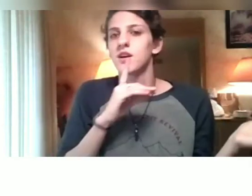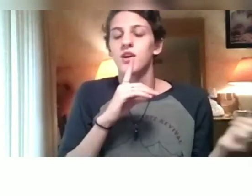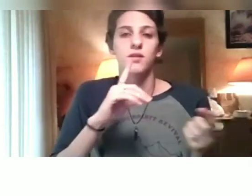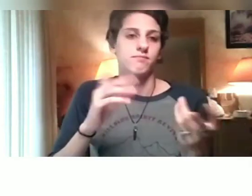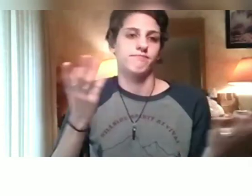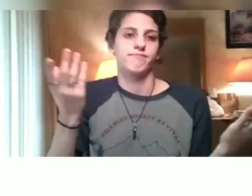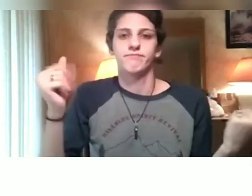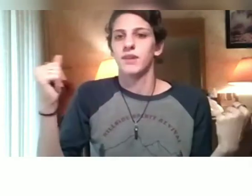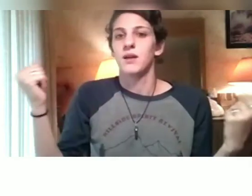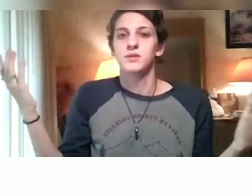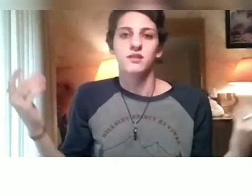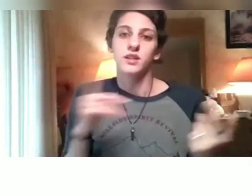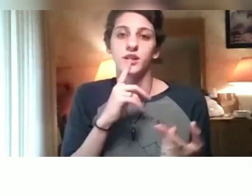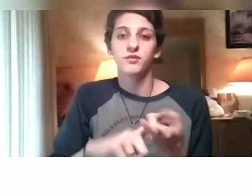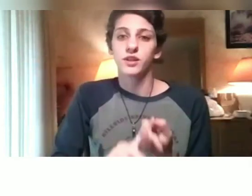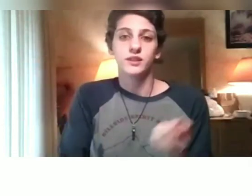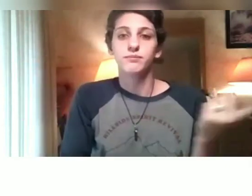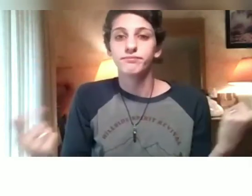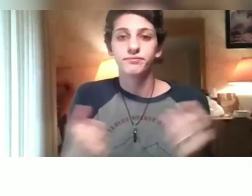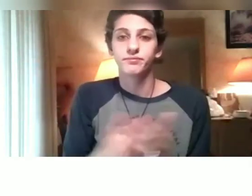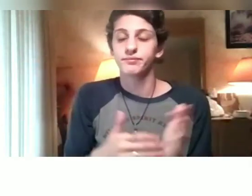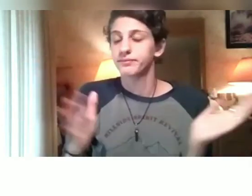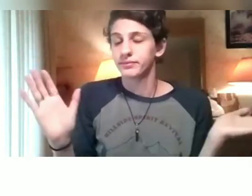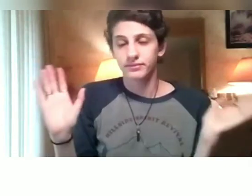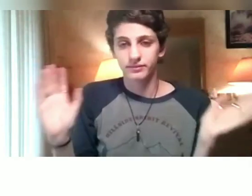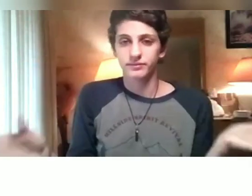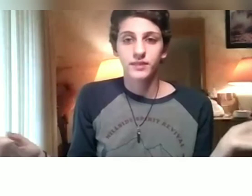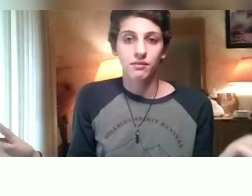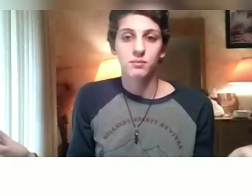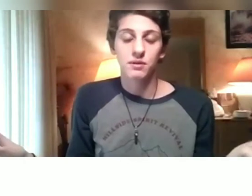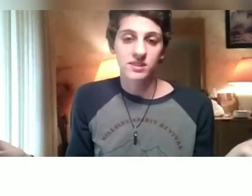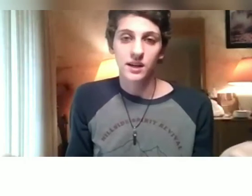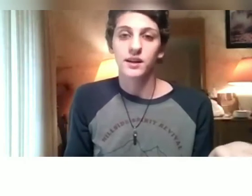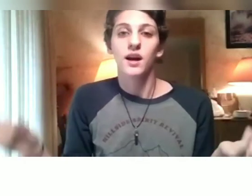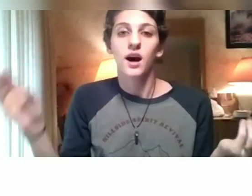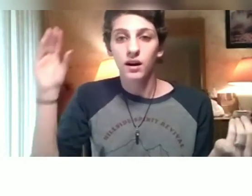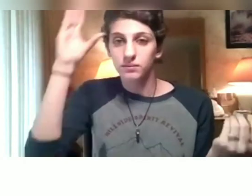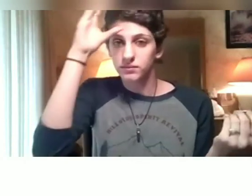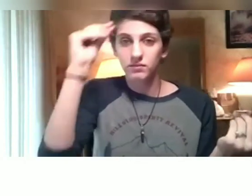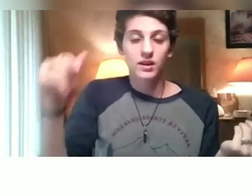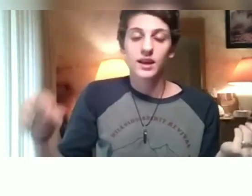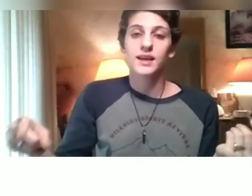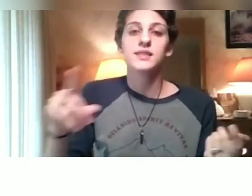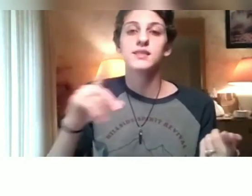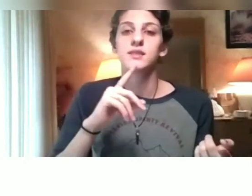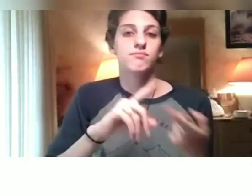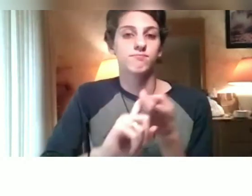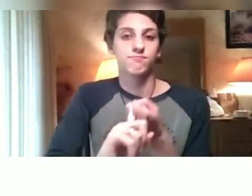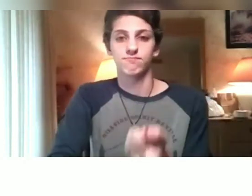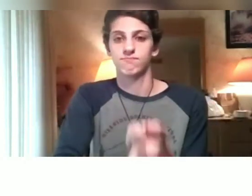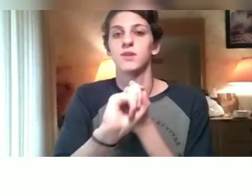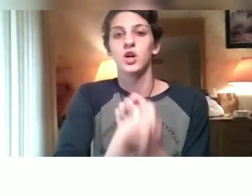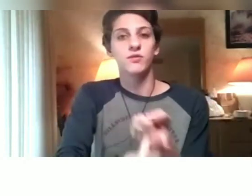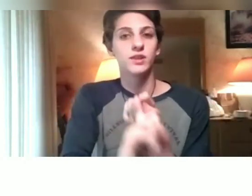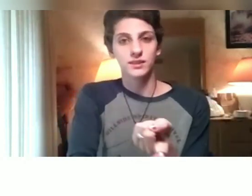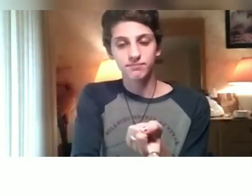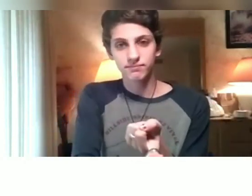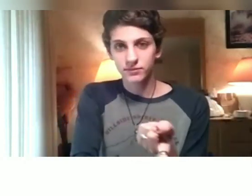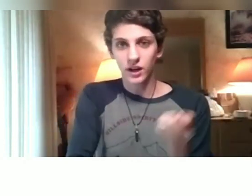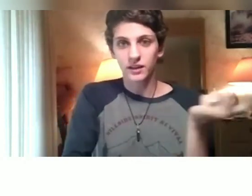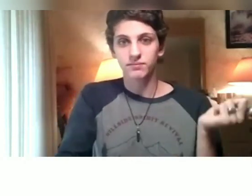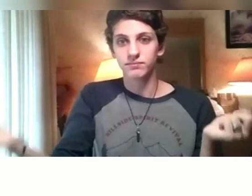He's, I almost said a really good friend. That would be redundant. He's a good